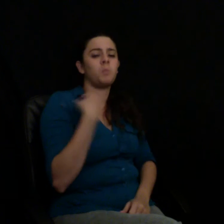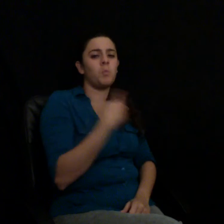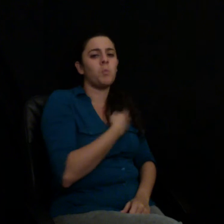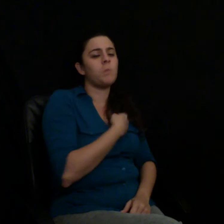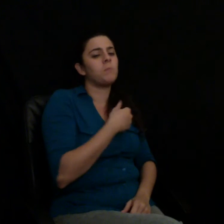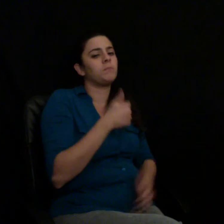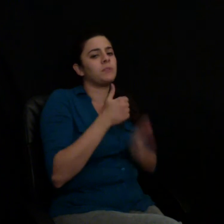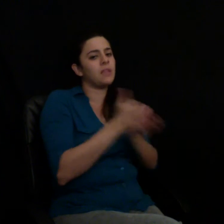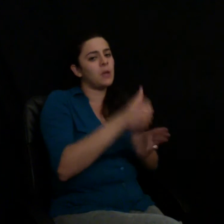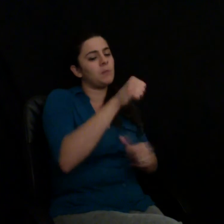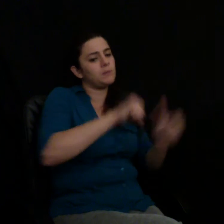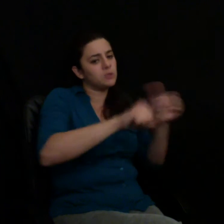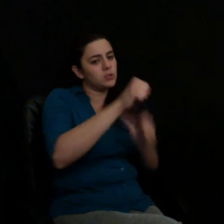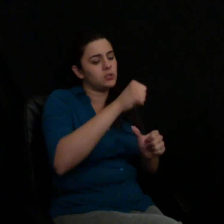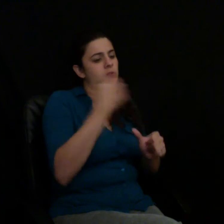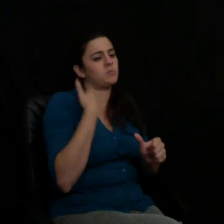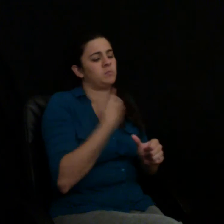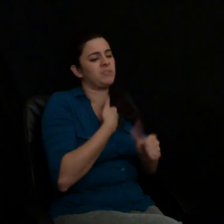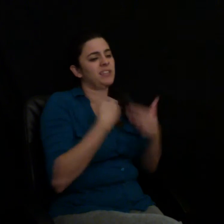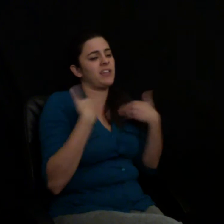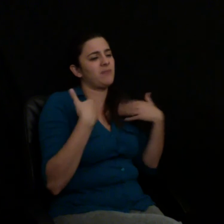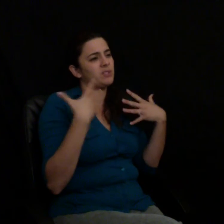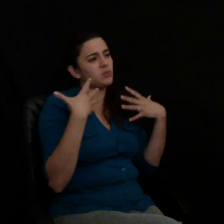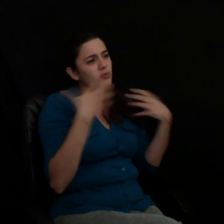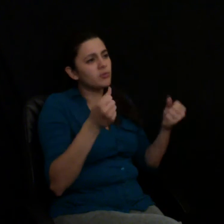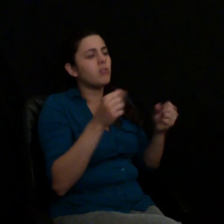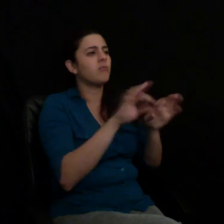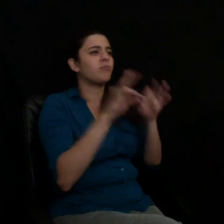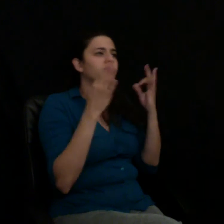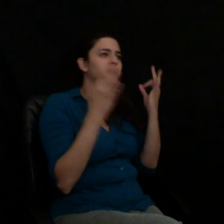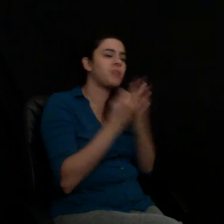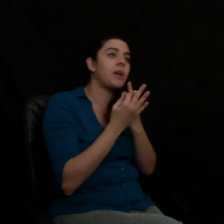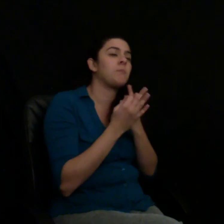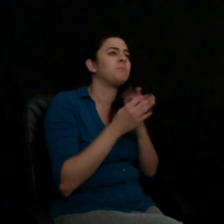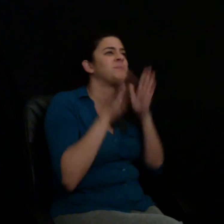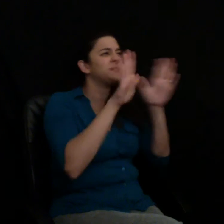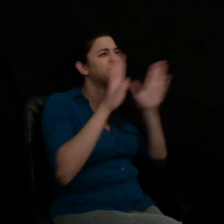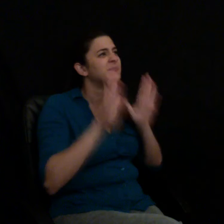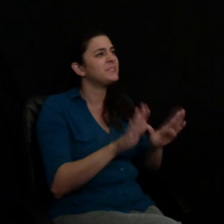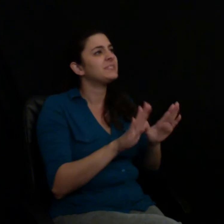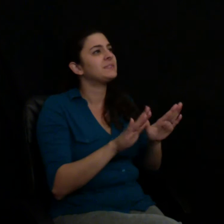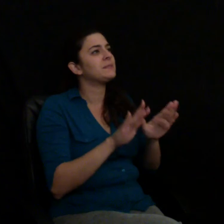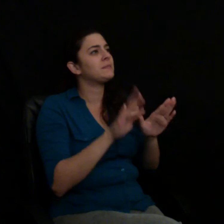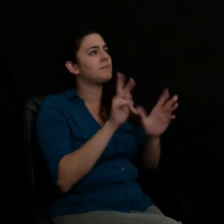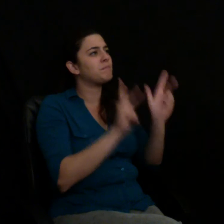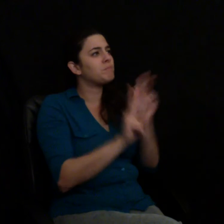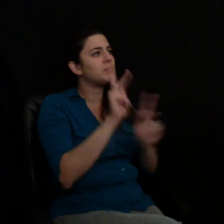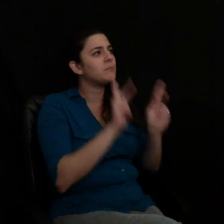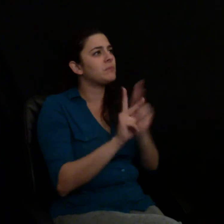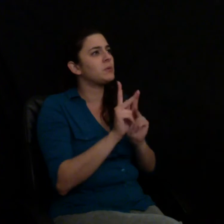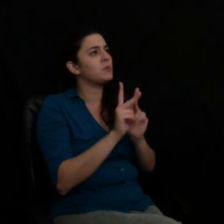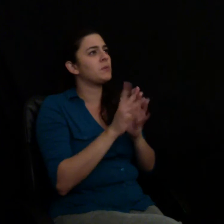strong family that we have. And it's amazing that people who are darting place to